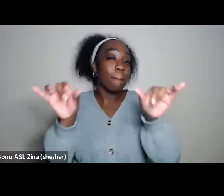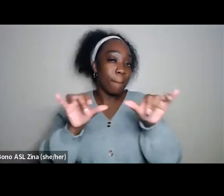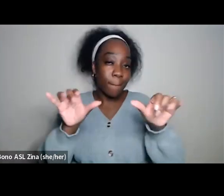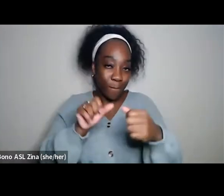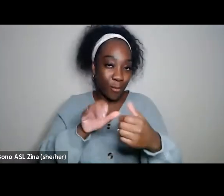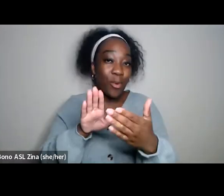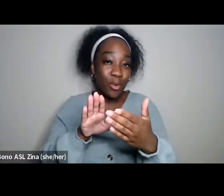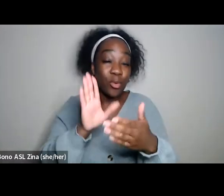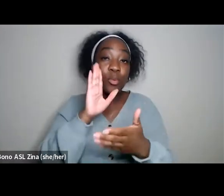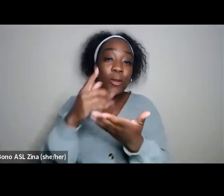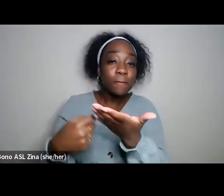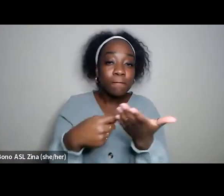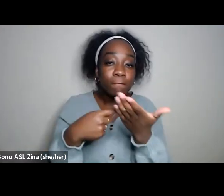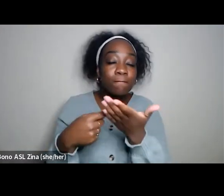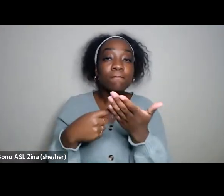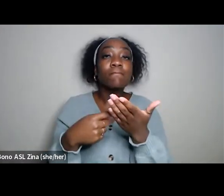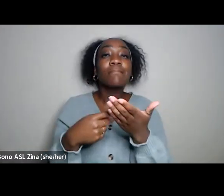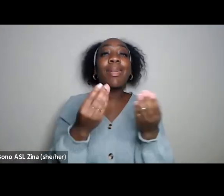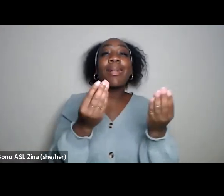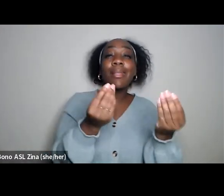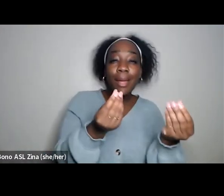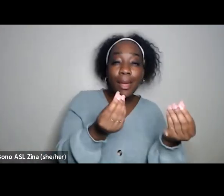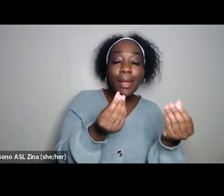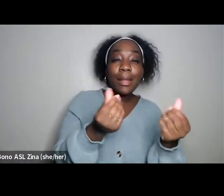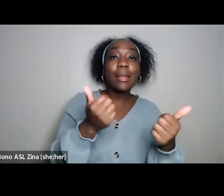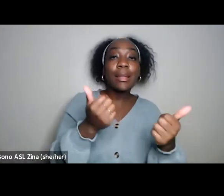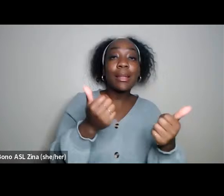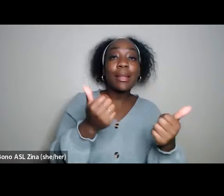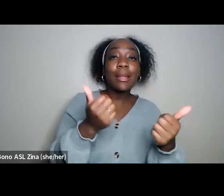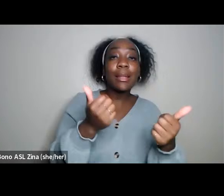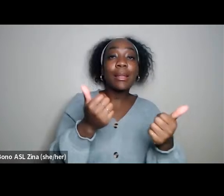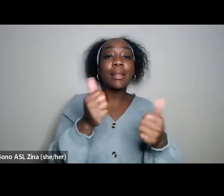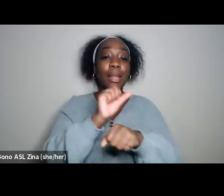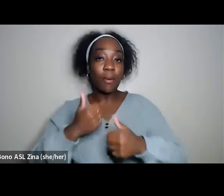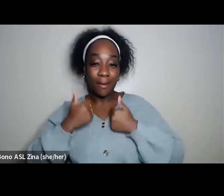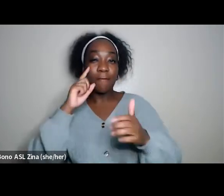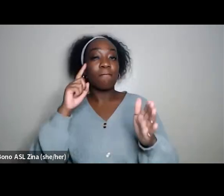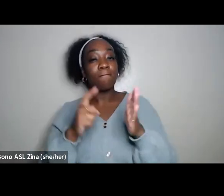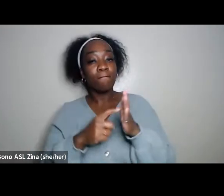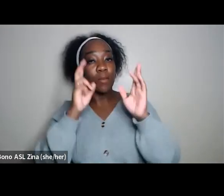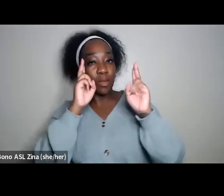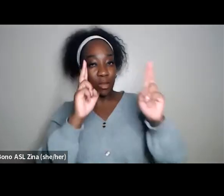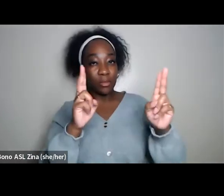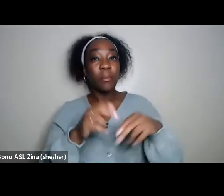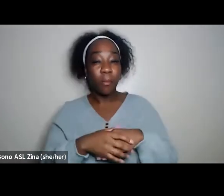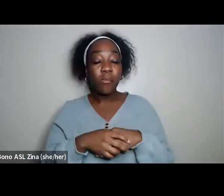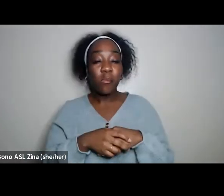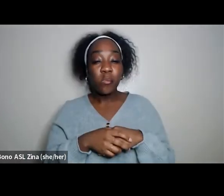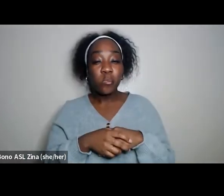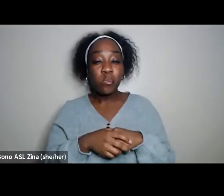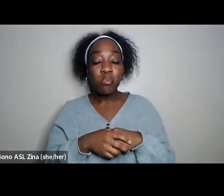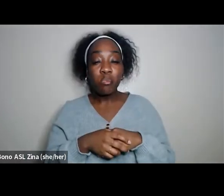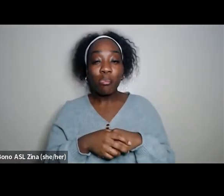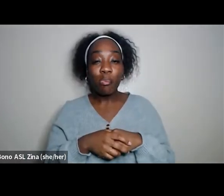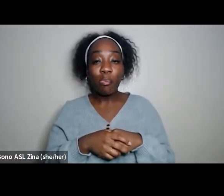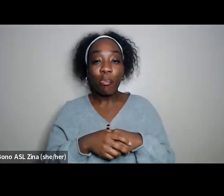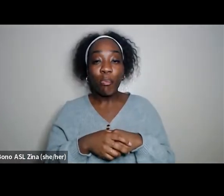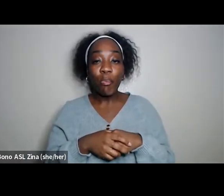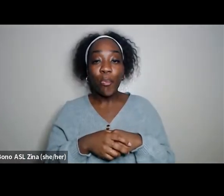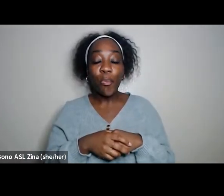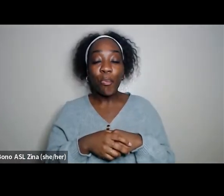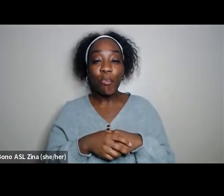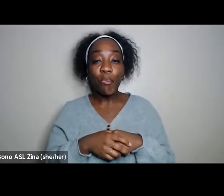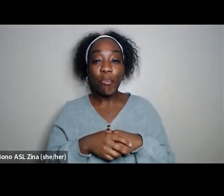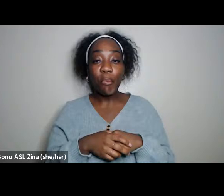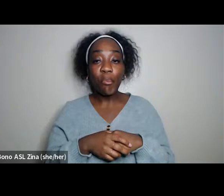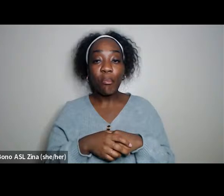land, labor, and life acknowledgement. And I want us to, I need